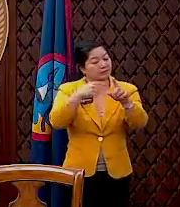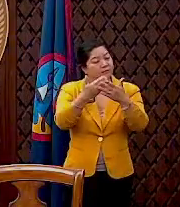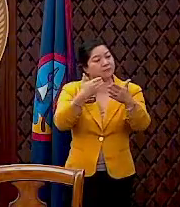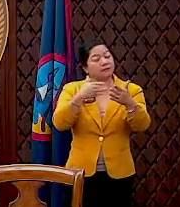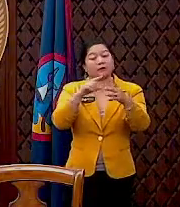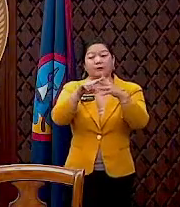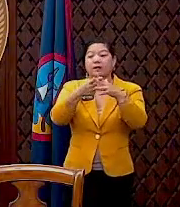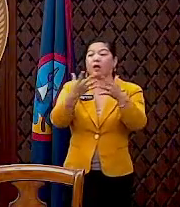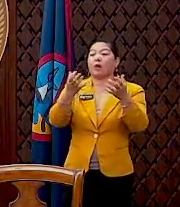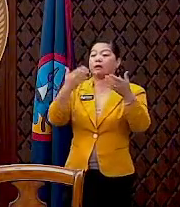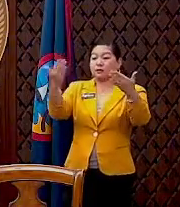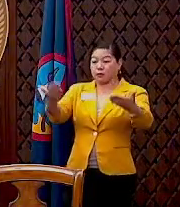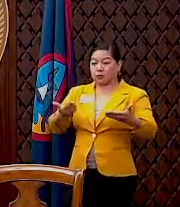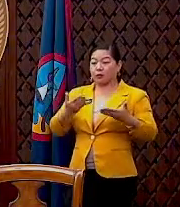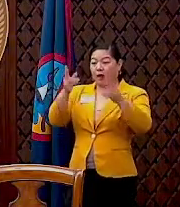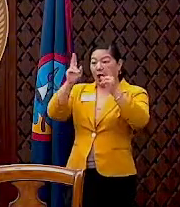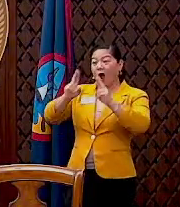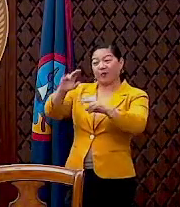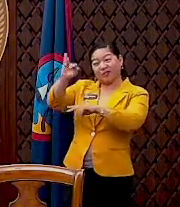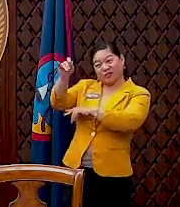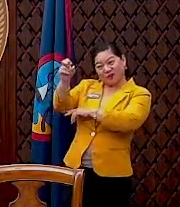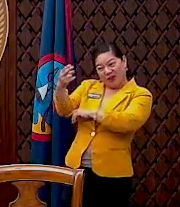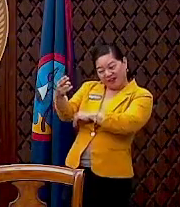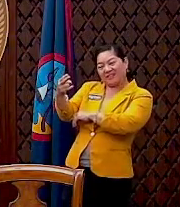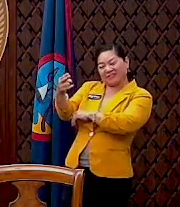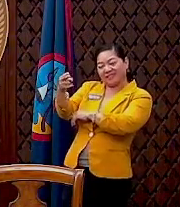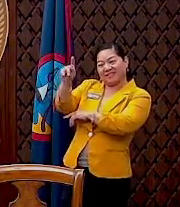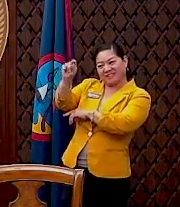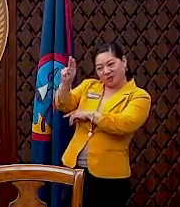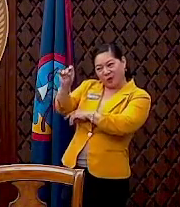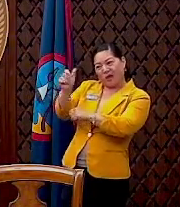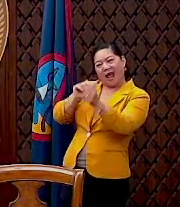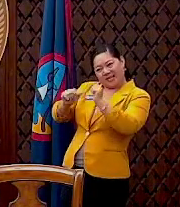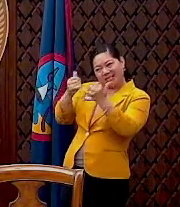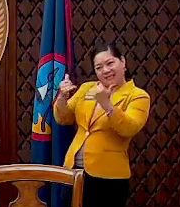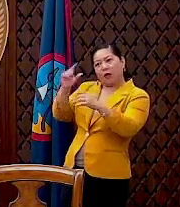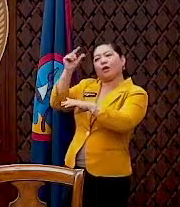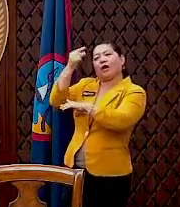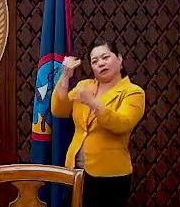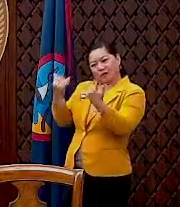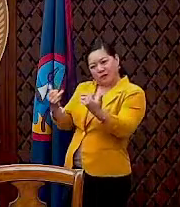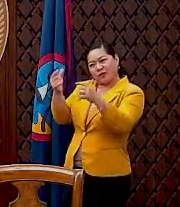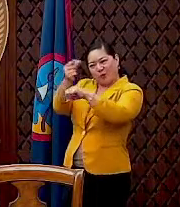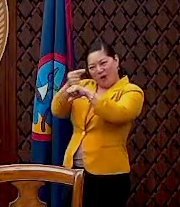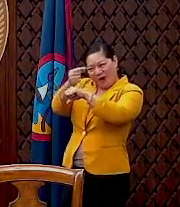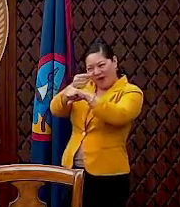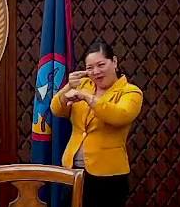want to introduce the Honorable Joshua F. Tenorio, Acting Governor of Guam.